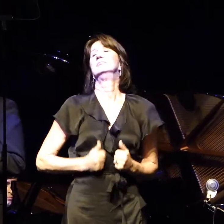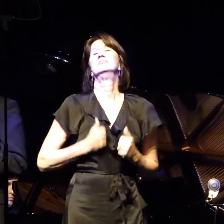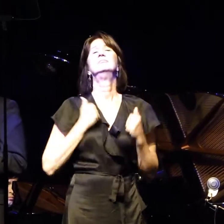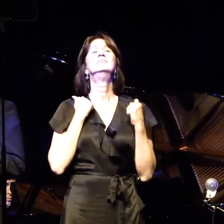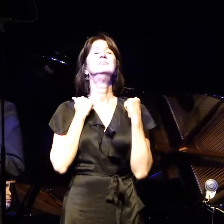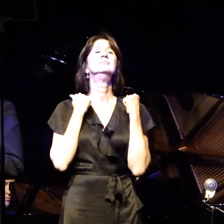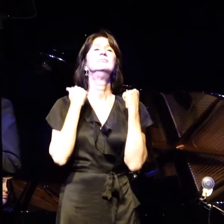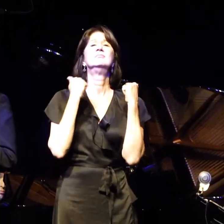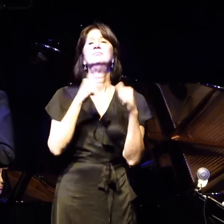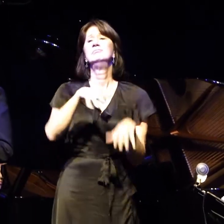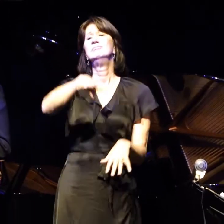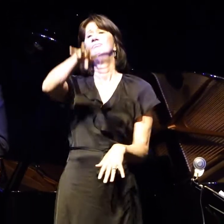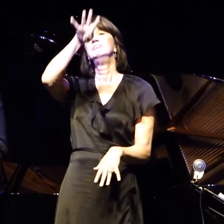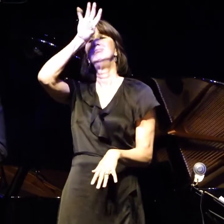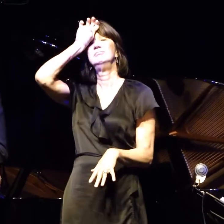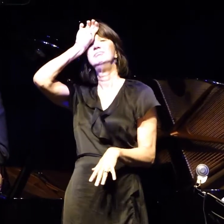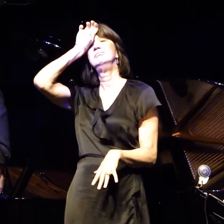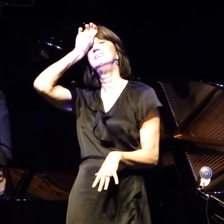life. I've looked at